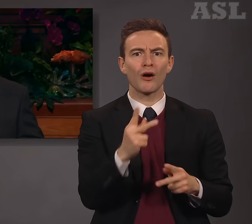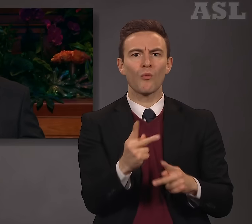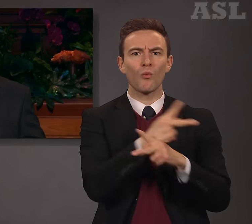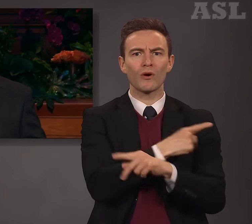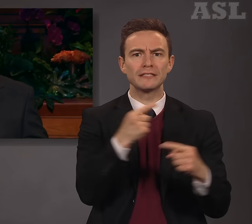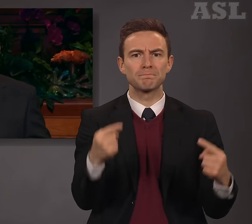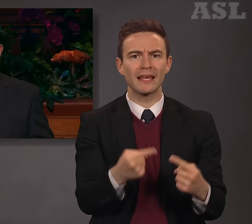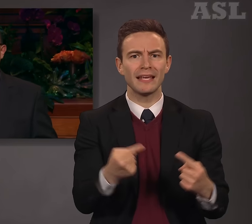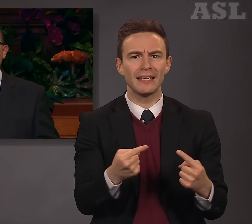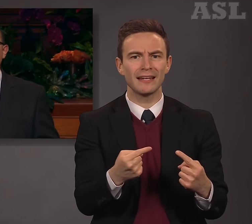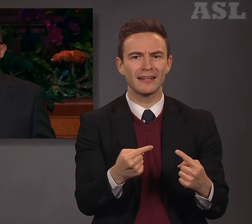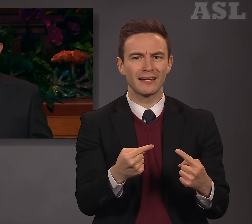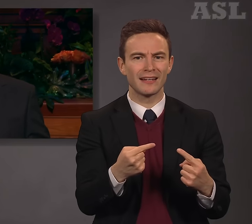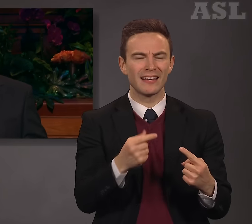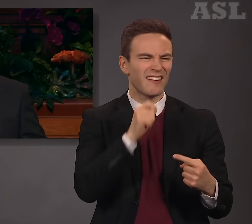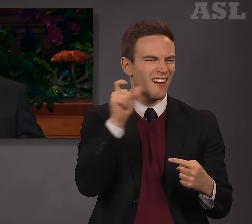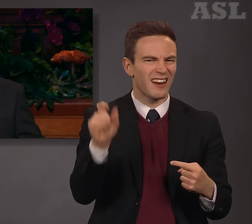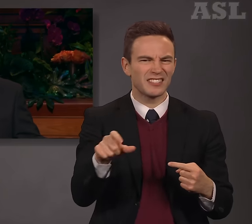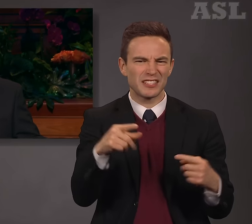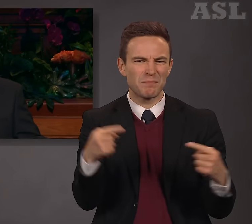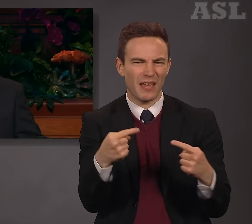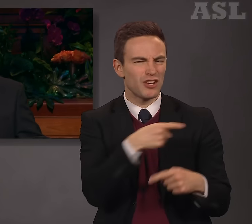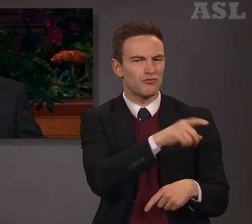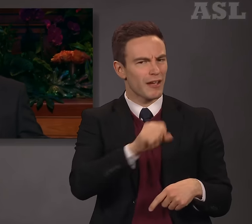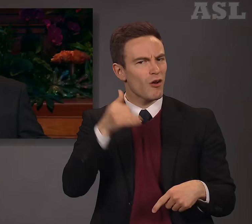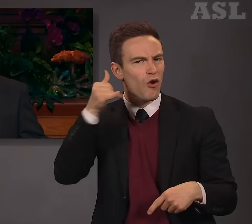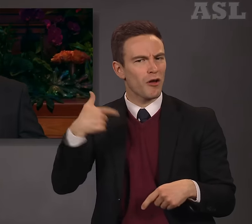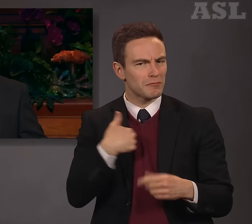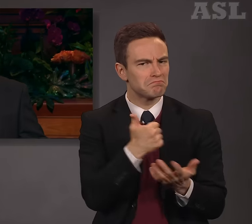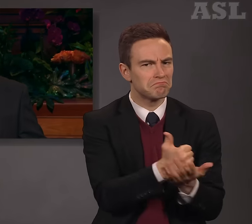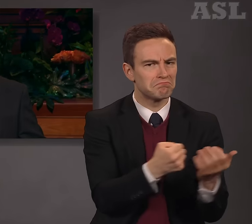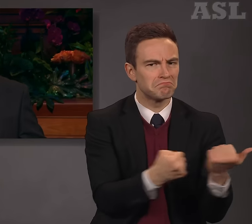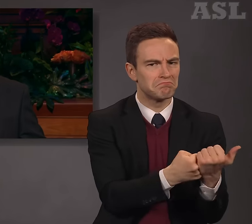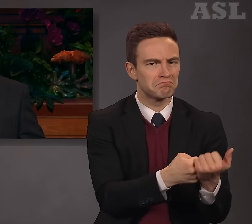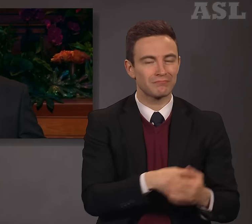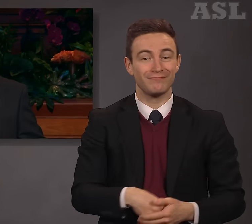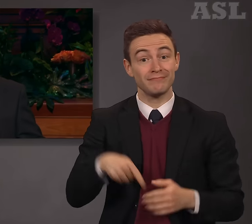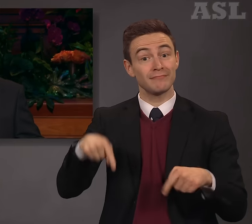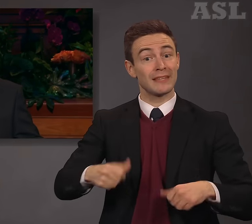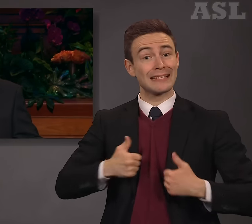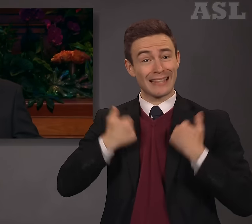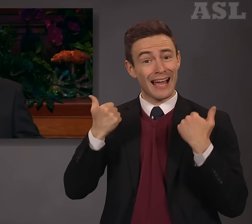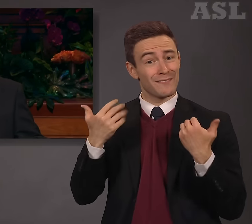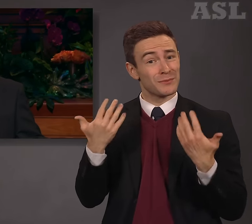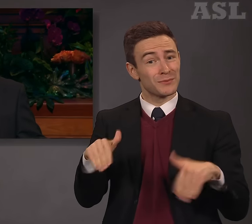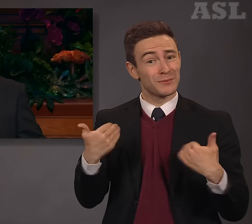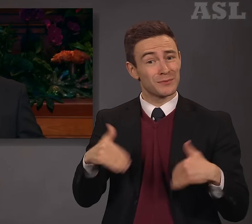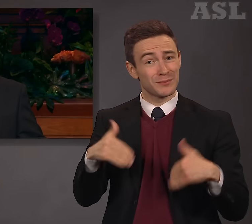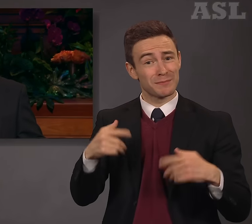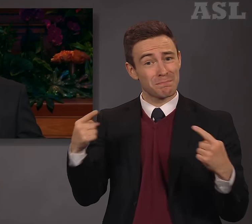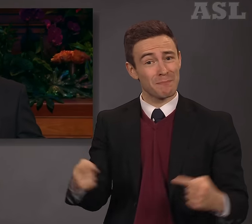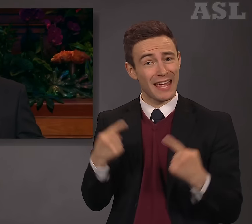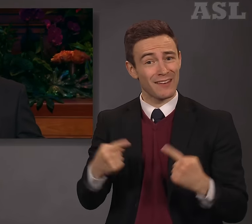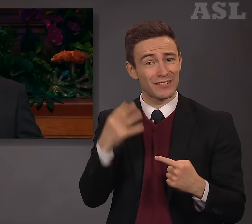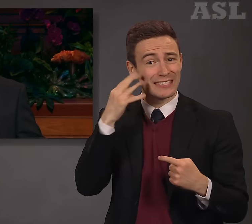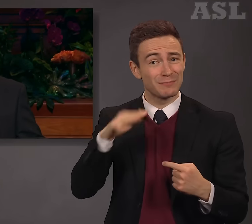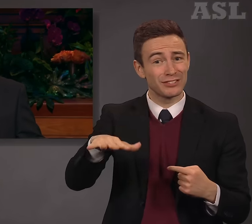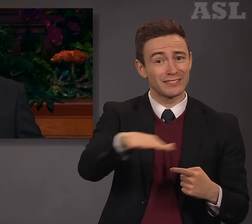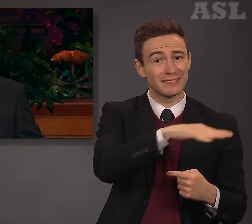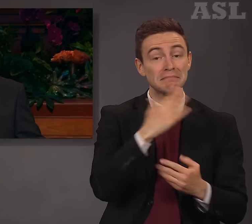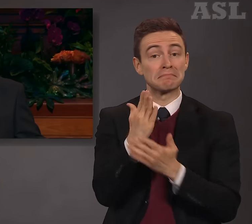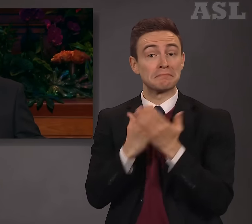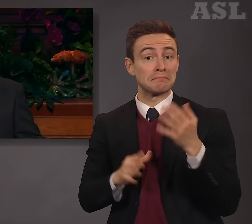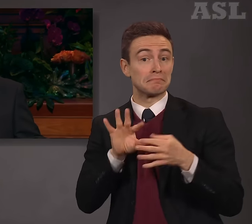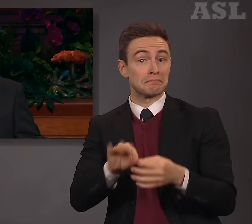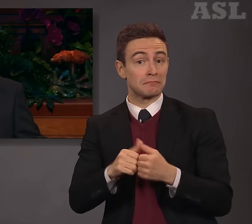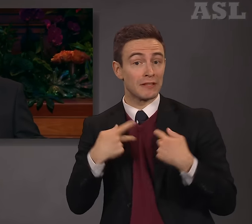have." This life, by its nature, brings painful experiences, some inherent to our physical